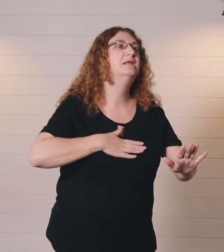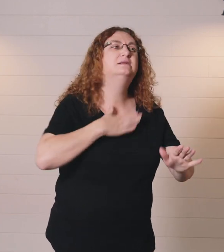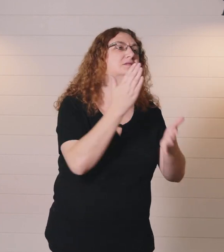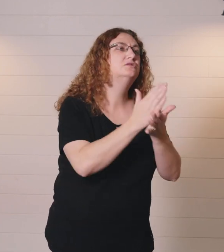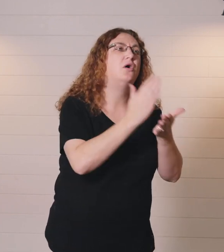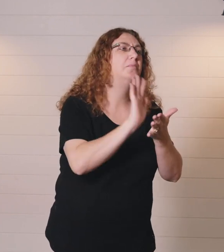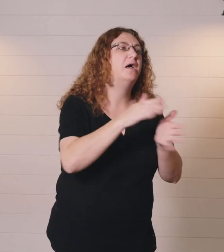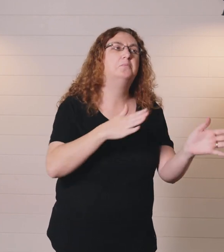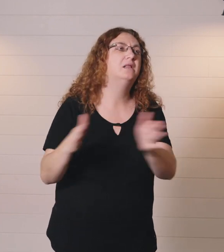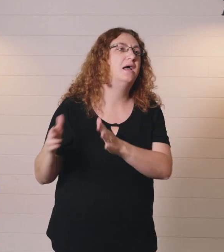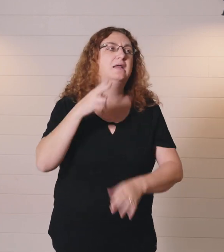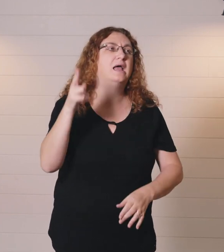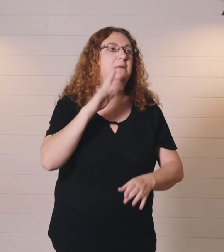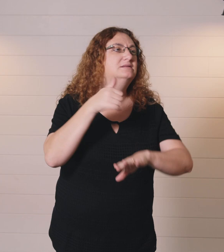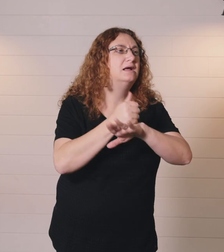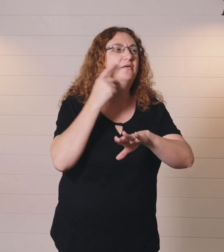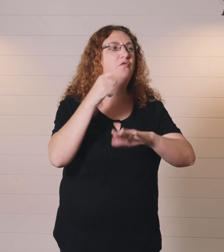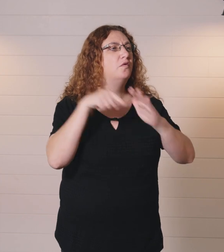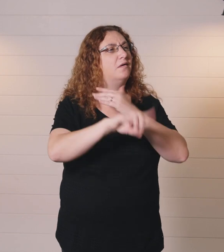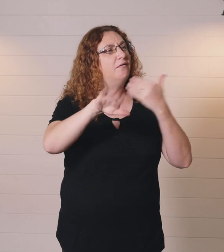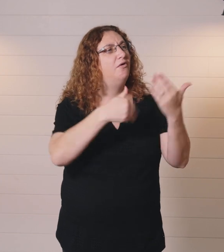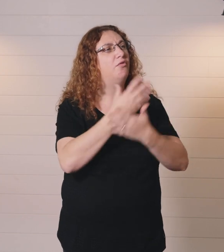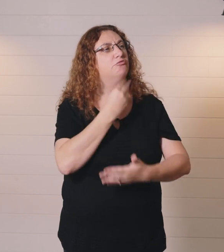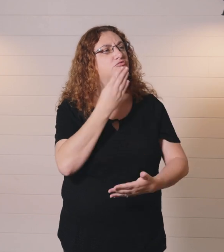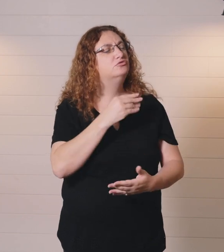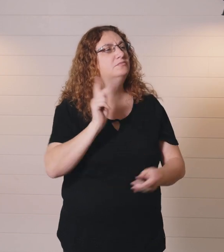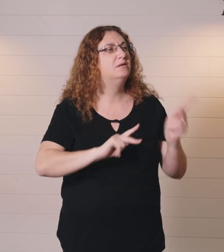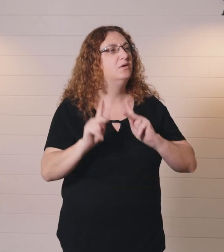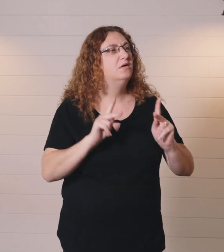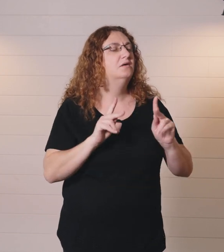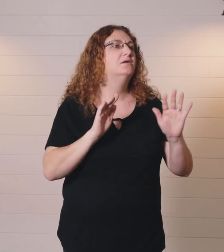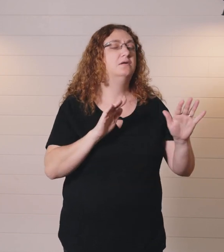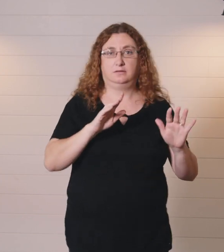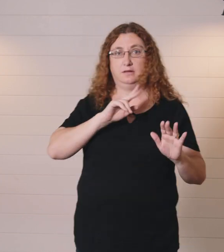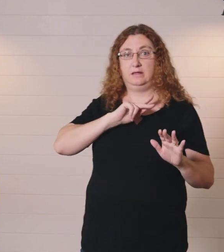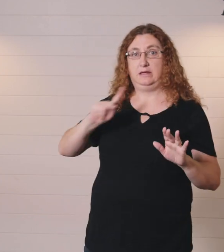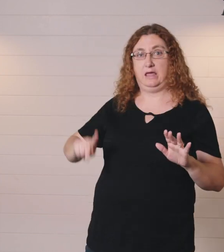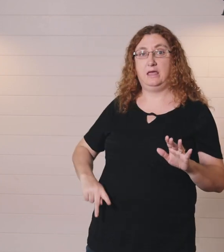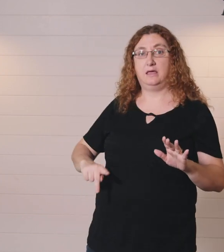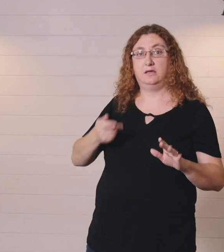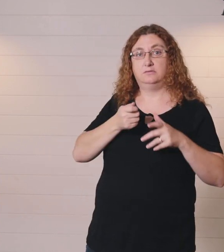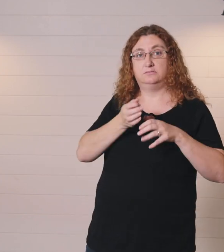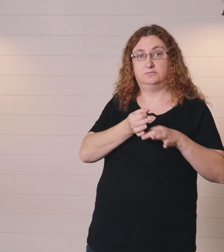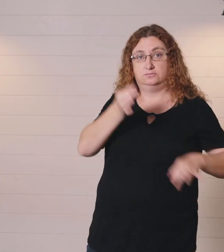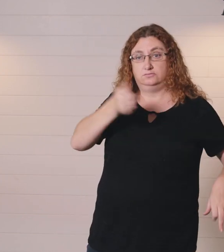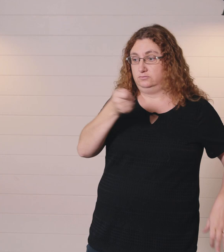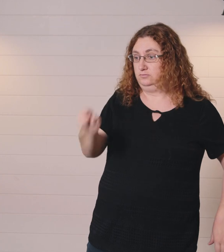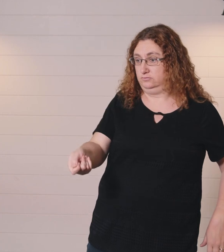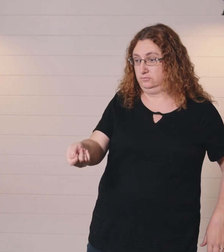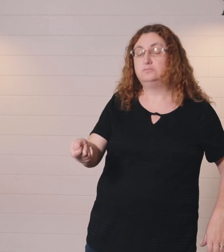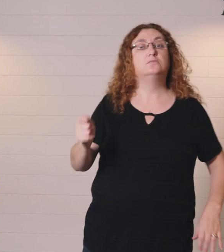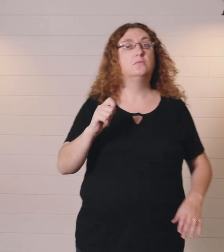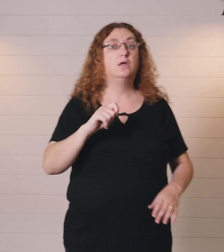evil plan of Haman the Agite, which he had devised against the Jews. Then the king extended the gold scepter to Esther, and